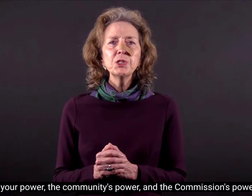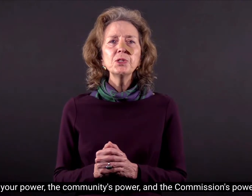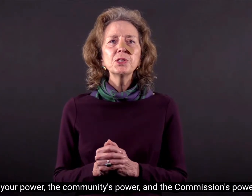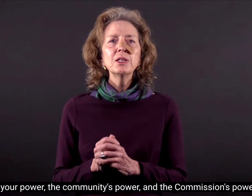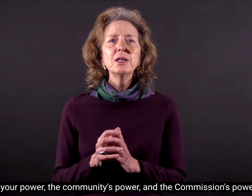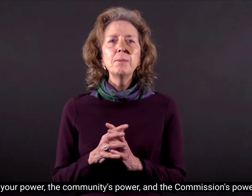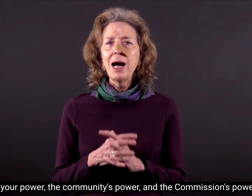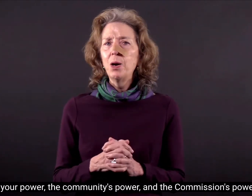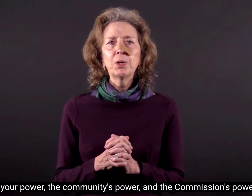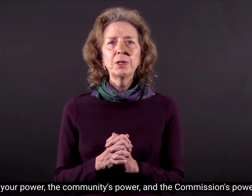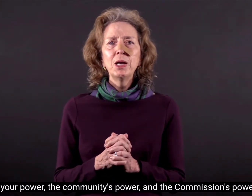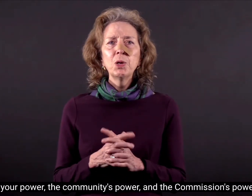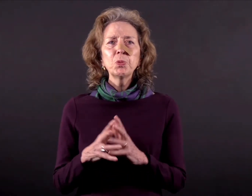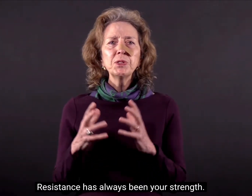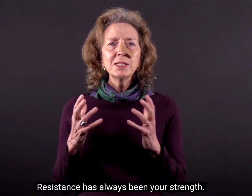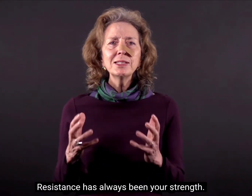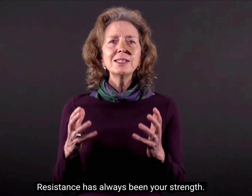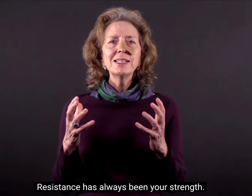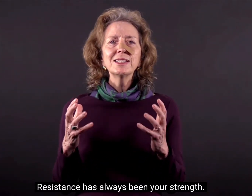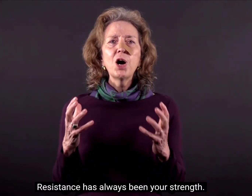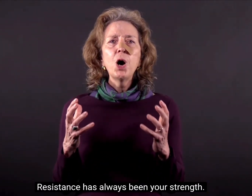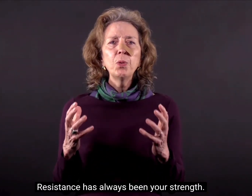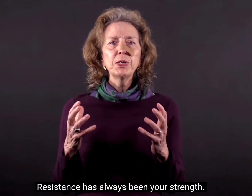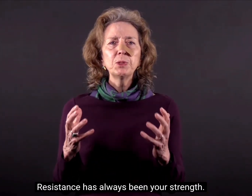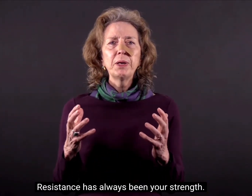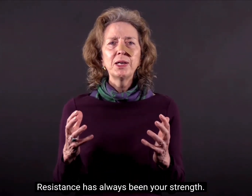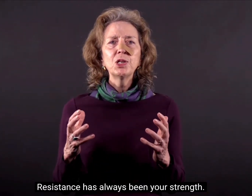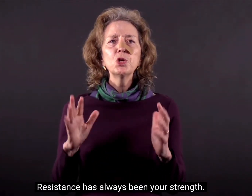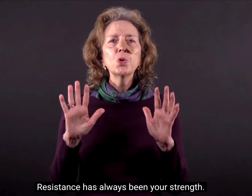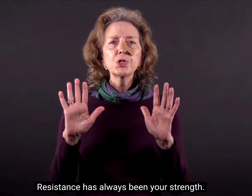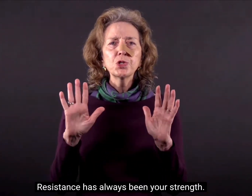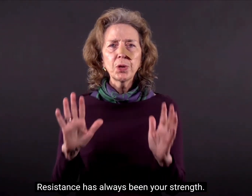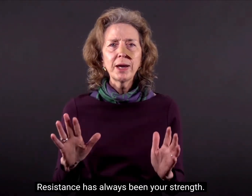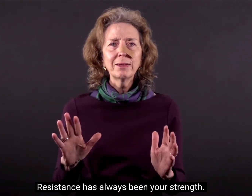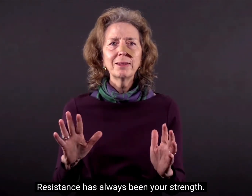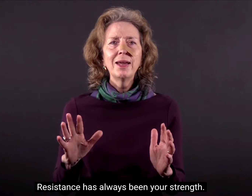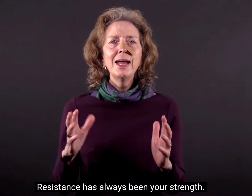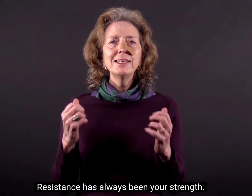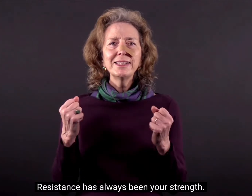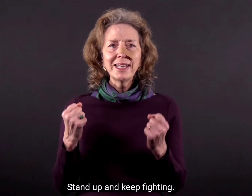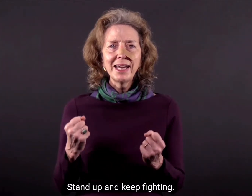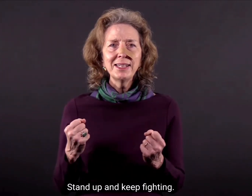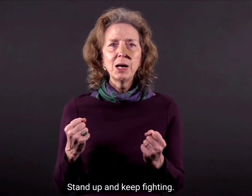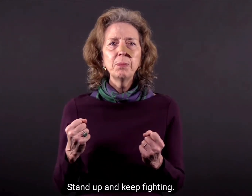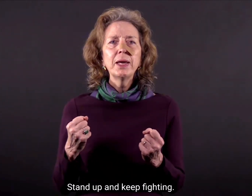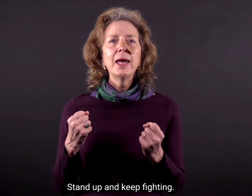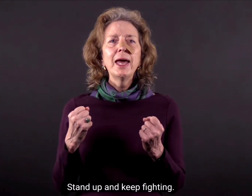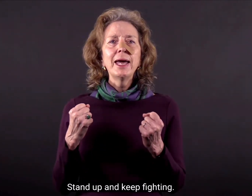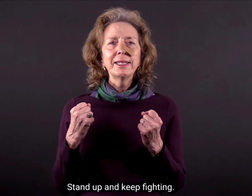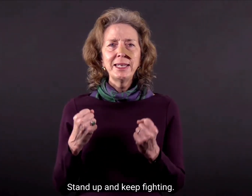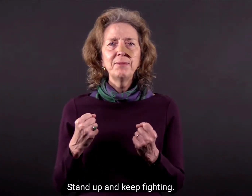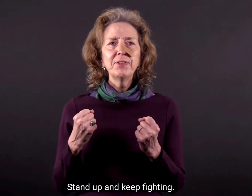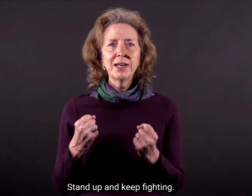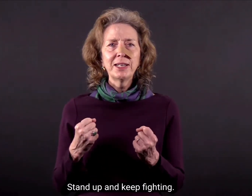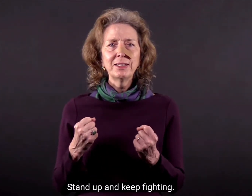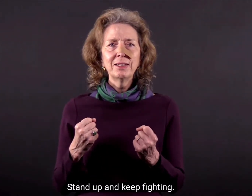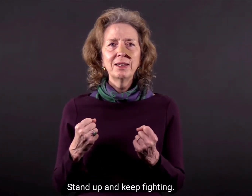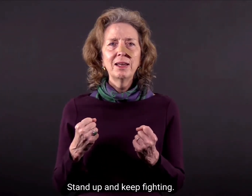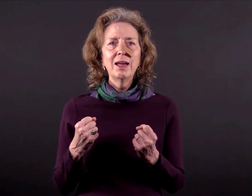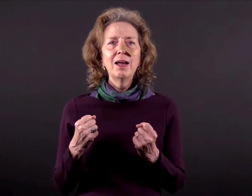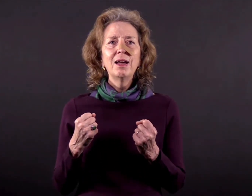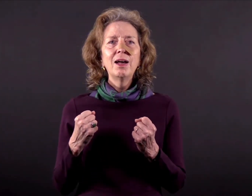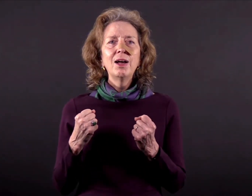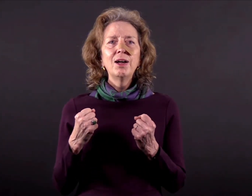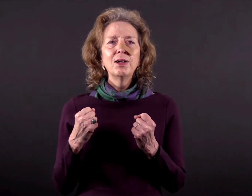the Commission's power. Resistance has always been your strength. Stand up and keep fighting.